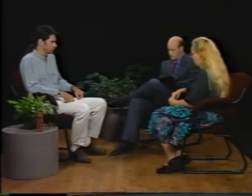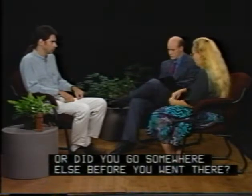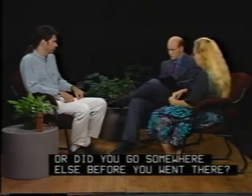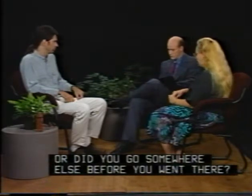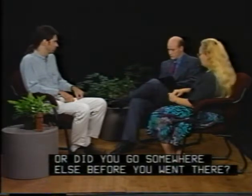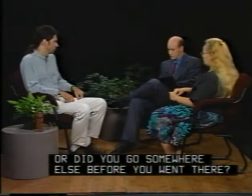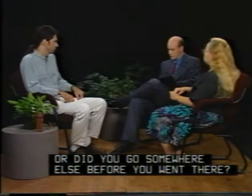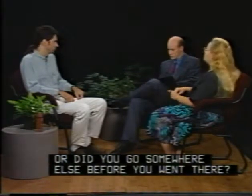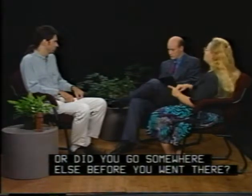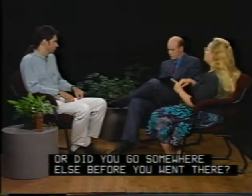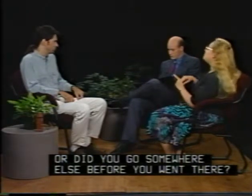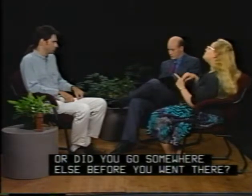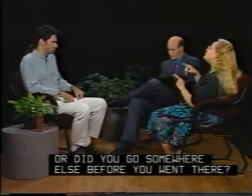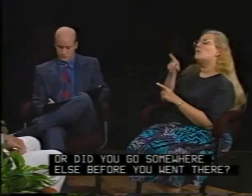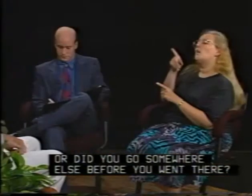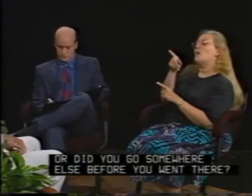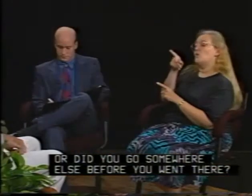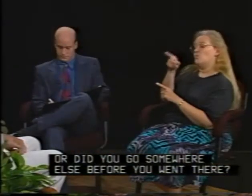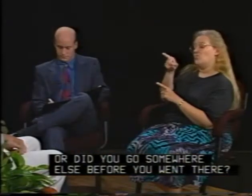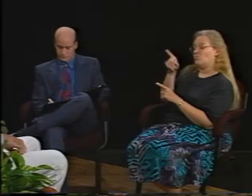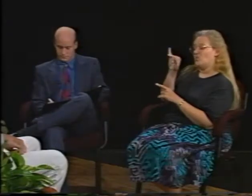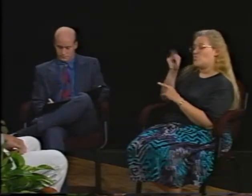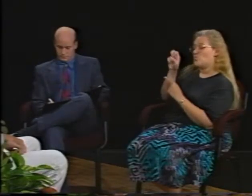you go somewhere else before you went there?